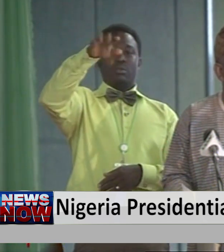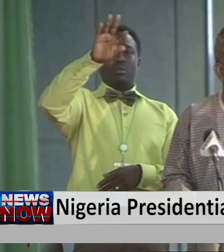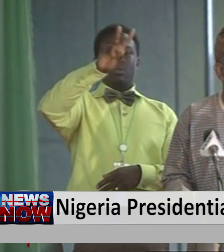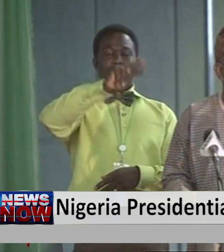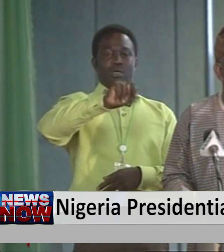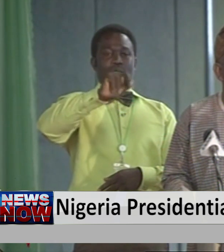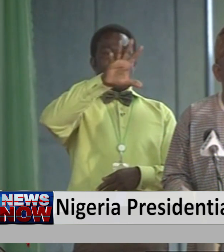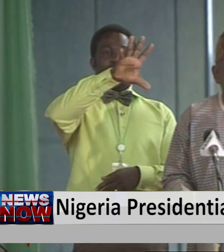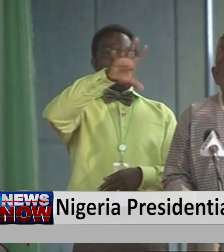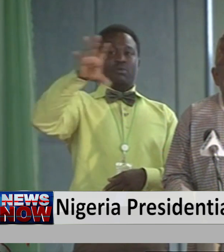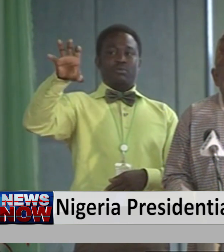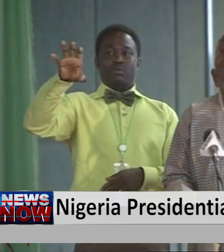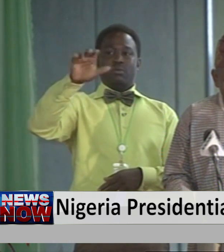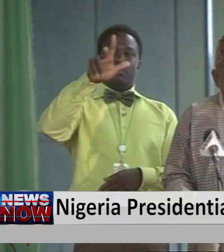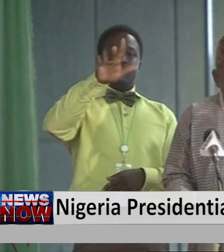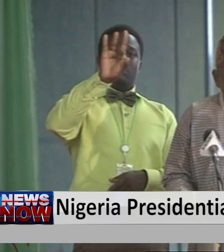538 votes.